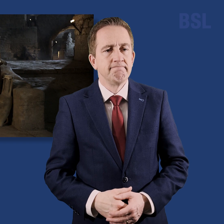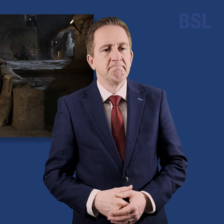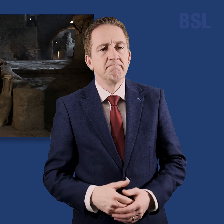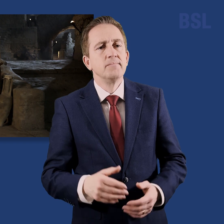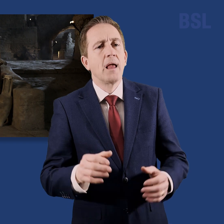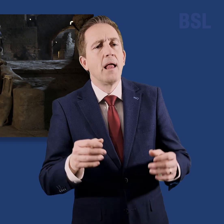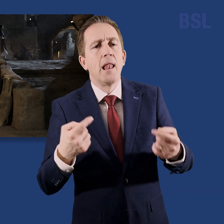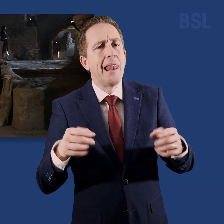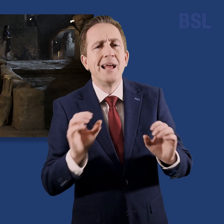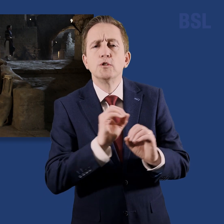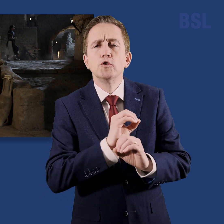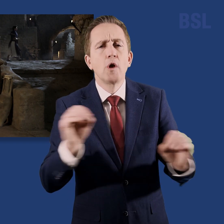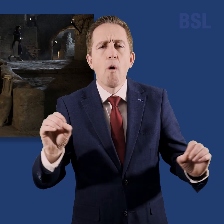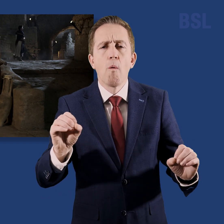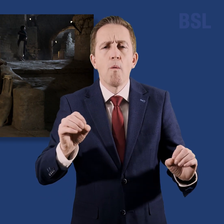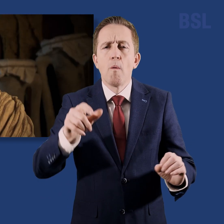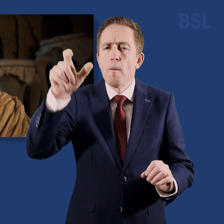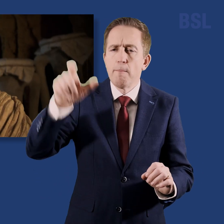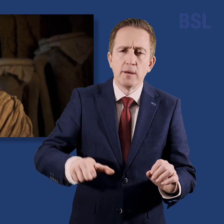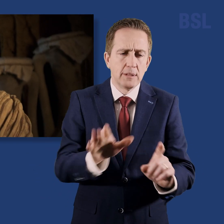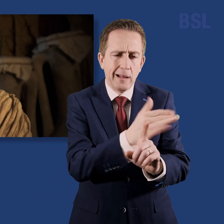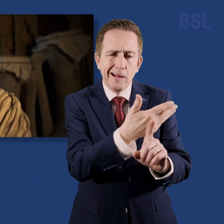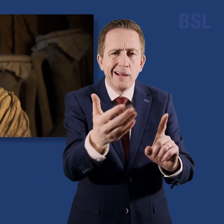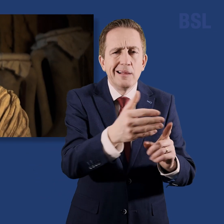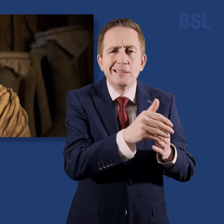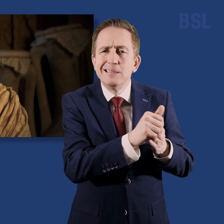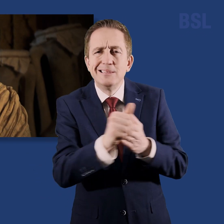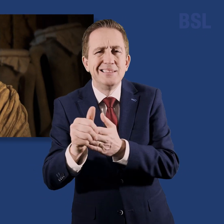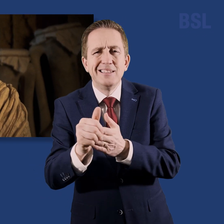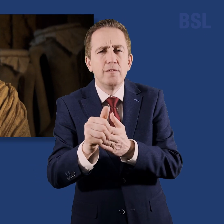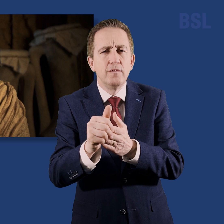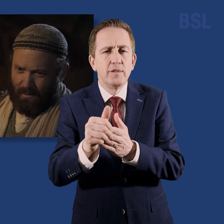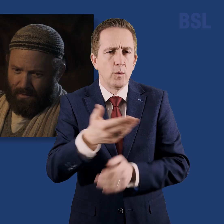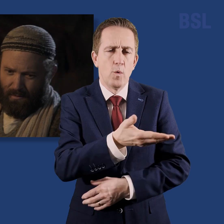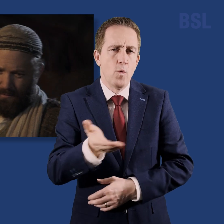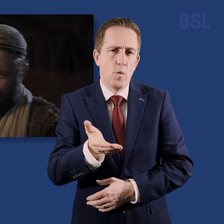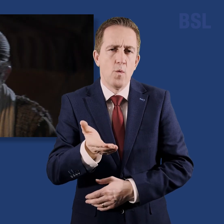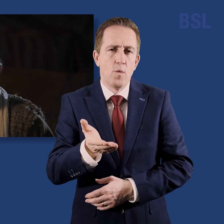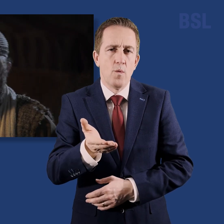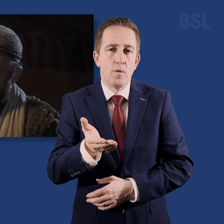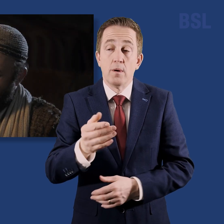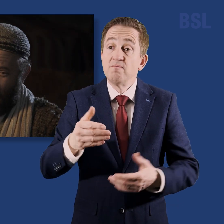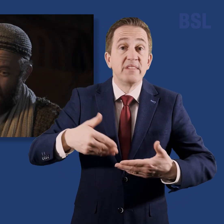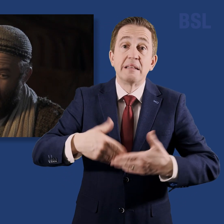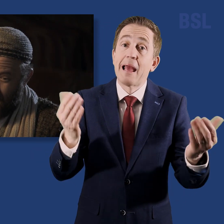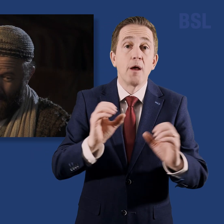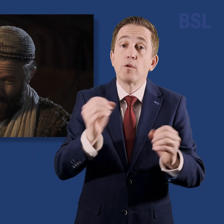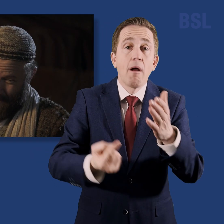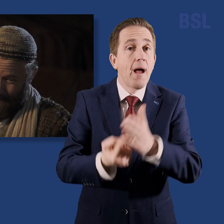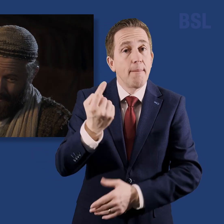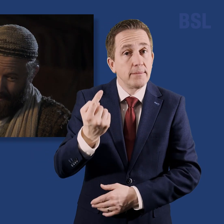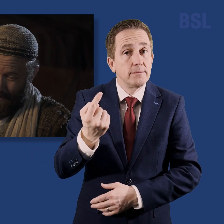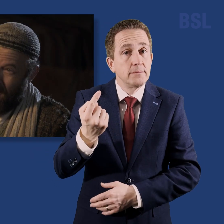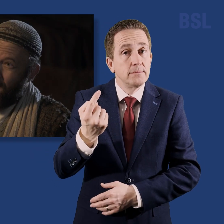Let no man deceive you by any means, for that day shall not